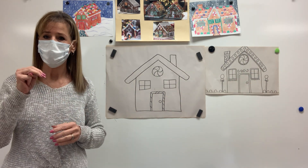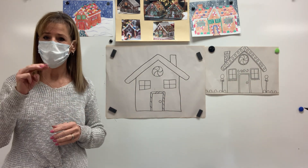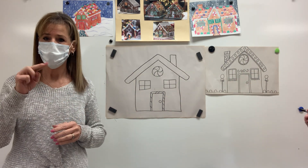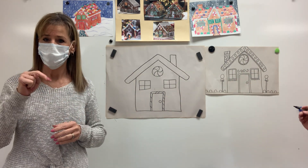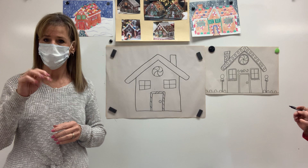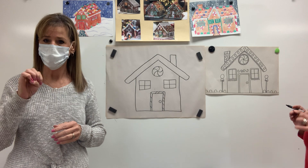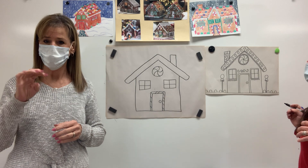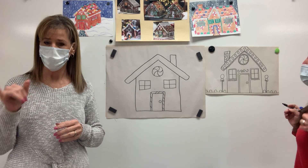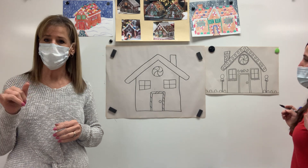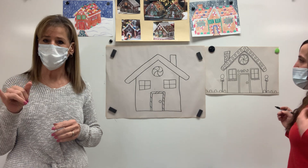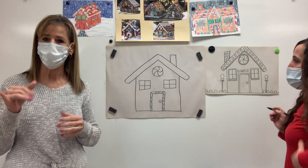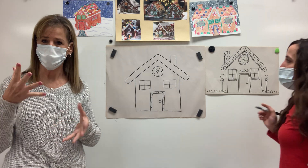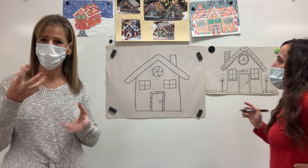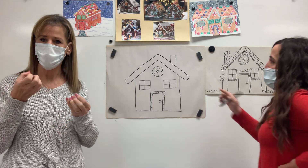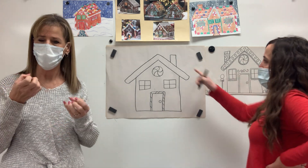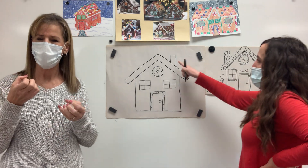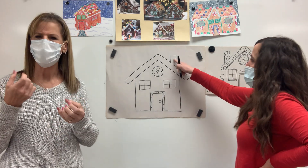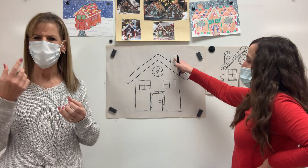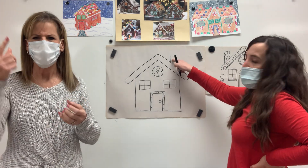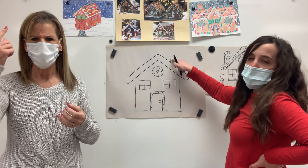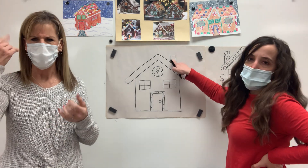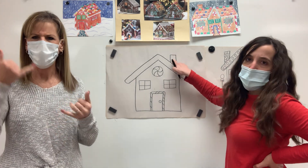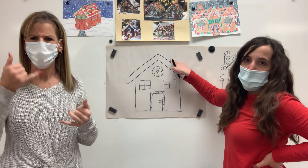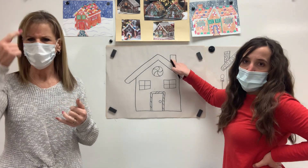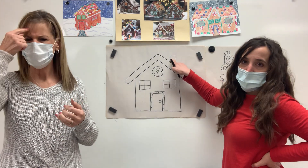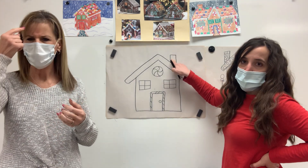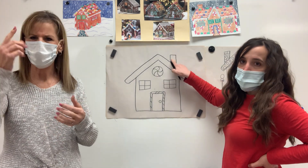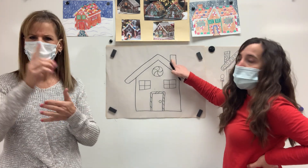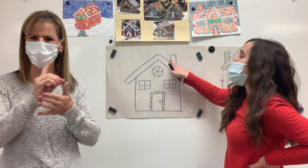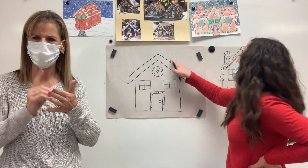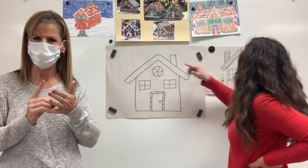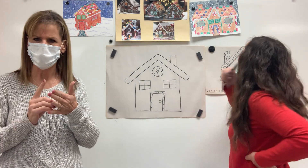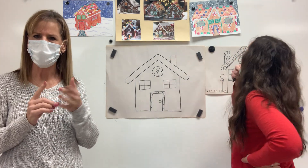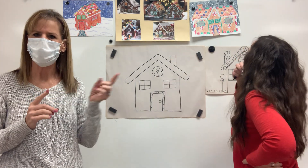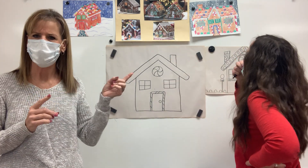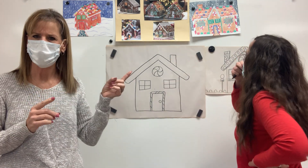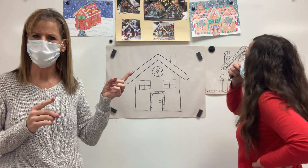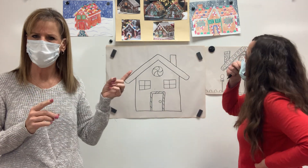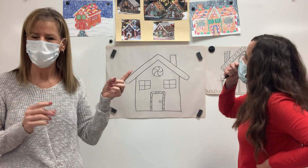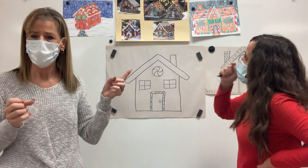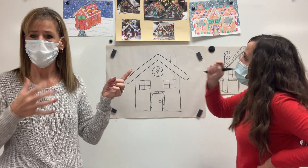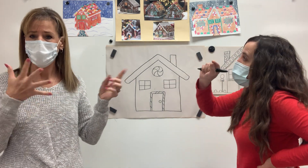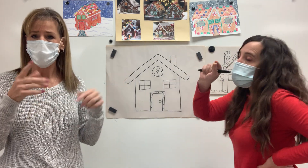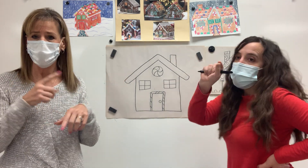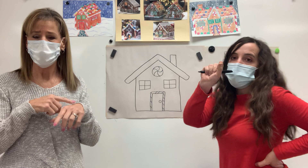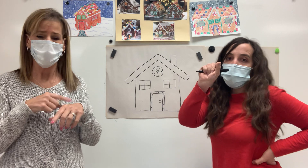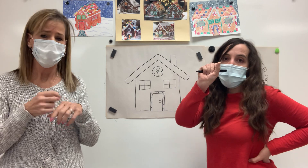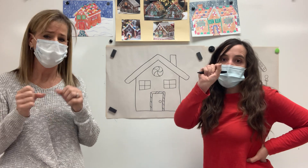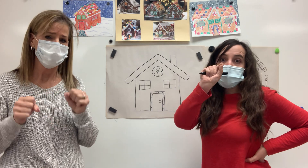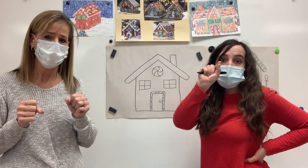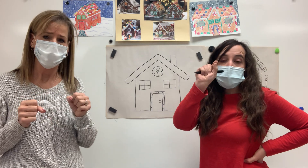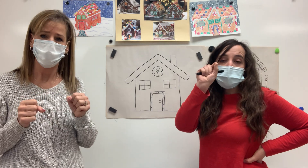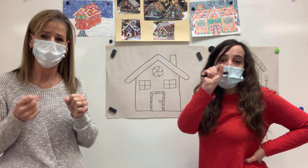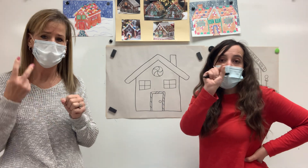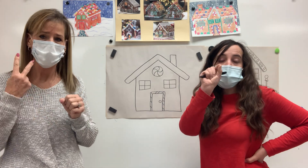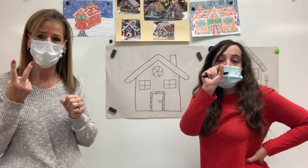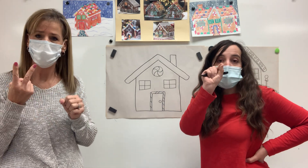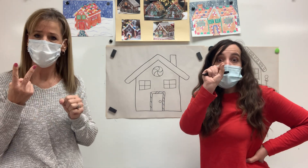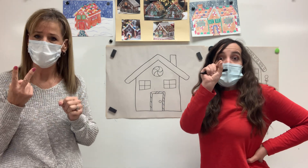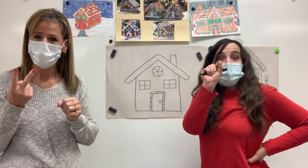Now let's really start thinking about designs. Let's just stay right here with our chimney. A lot of times you could you can see that